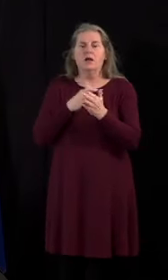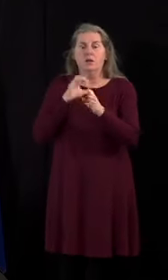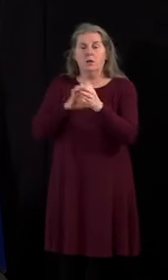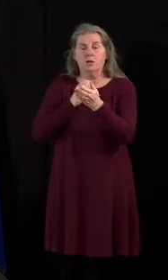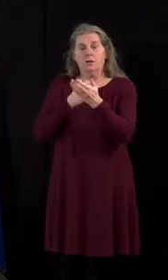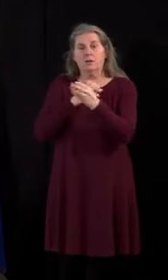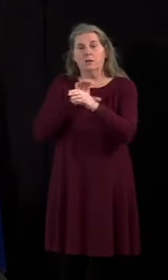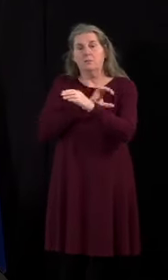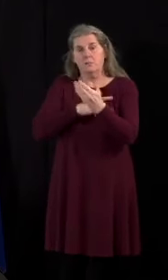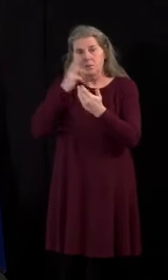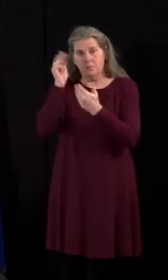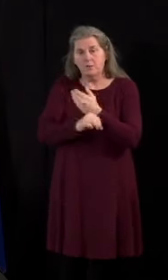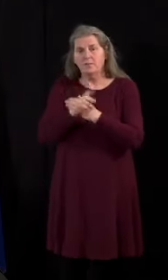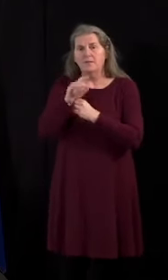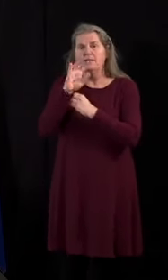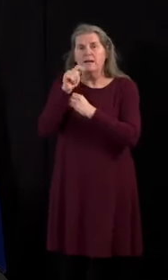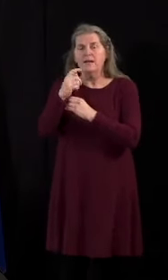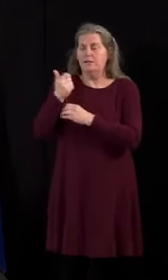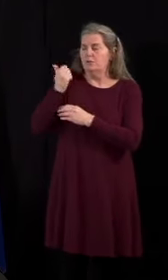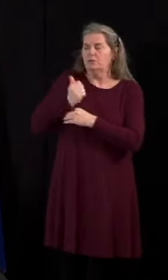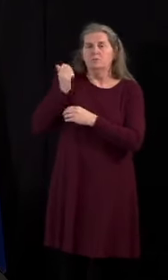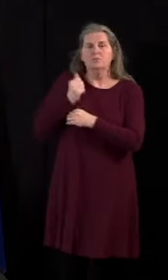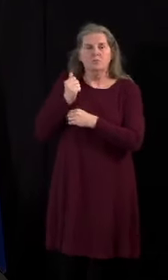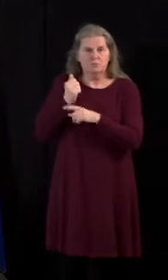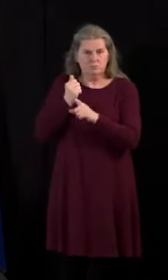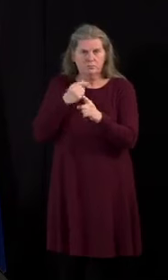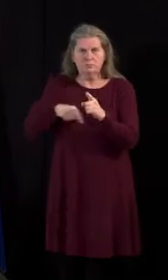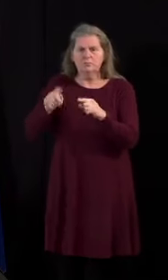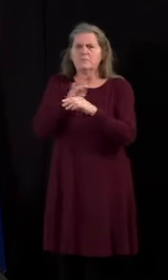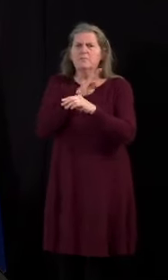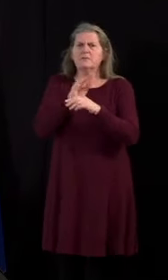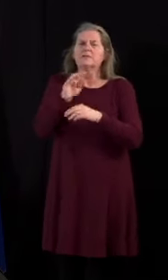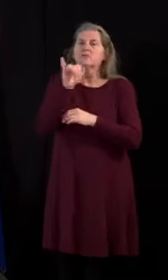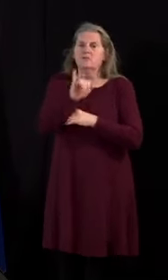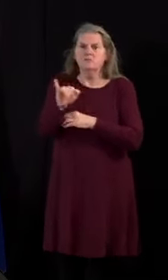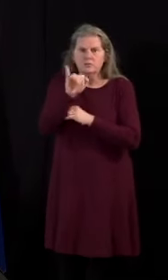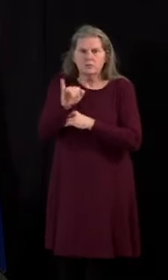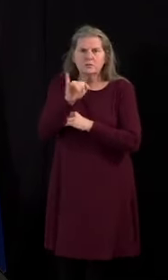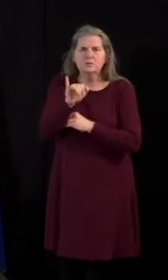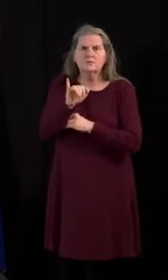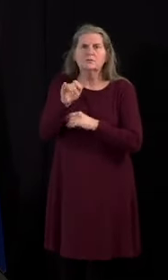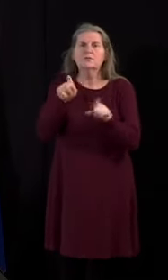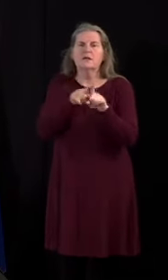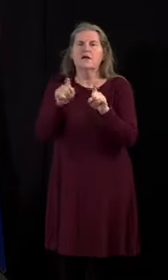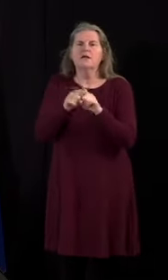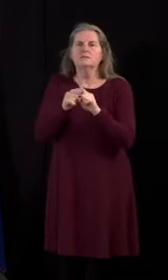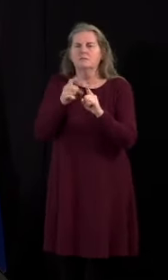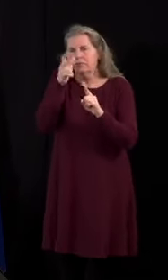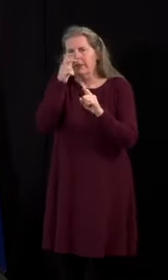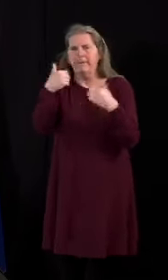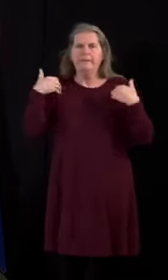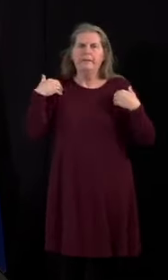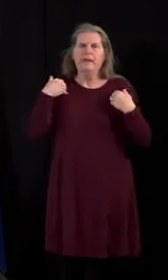software, data services and subscriptions, business insurance, and pest control.